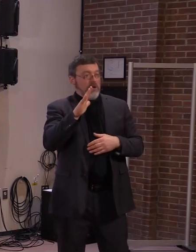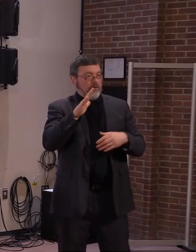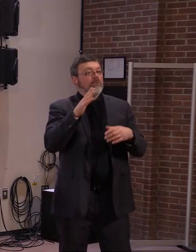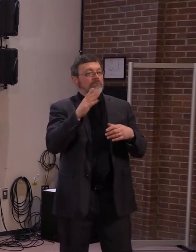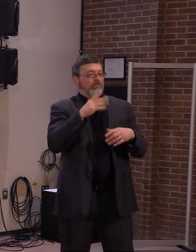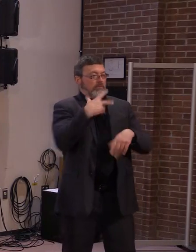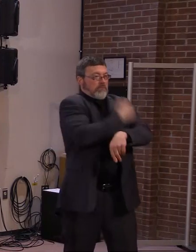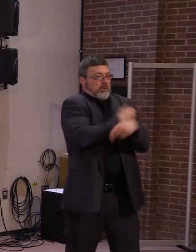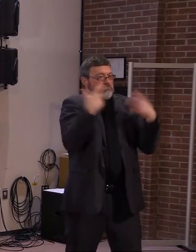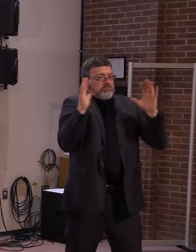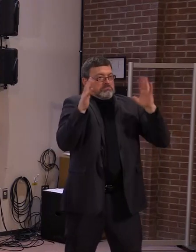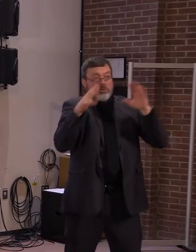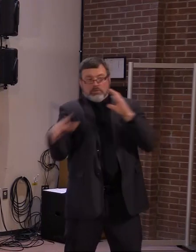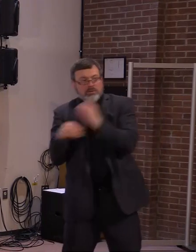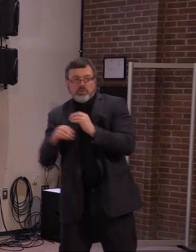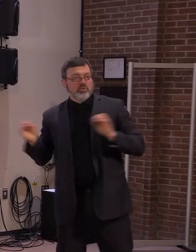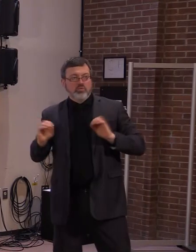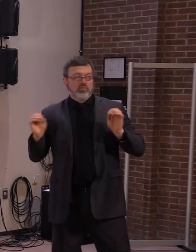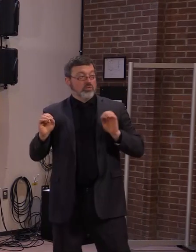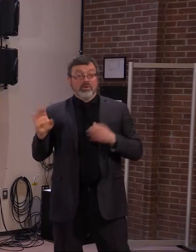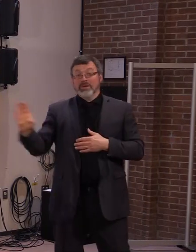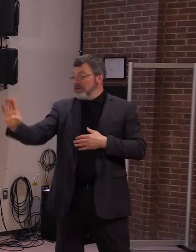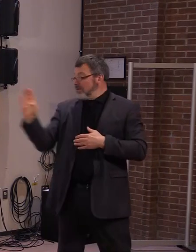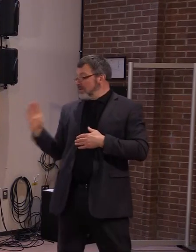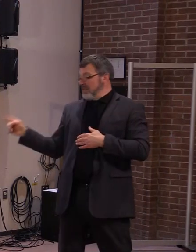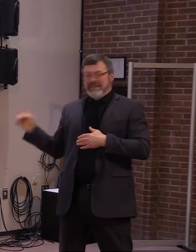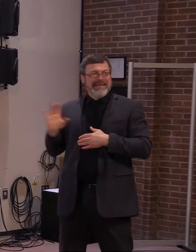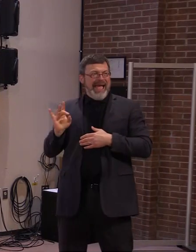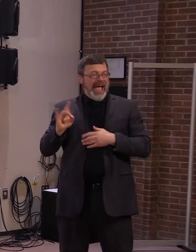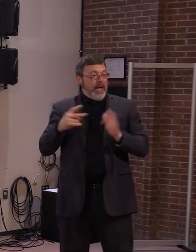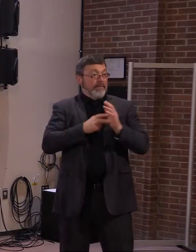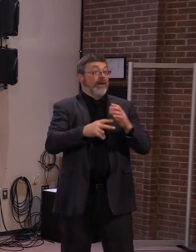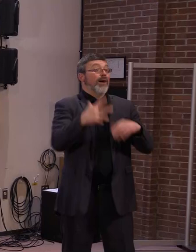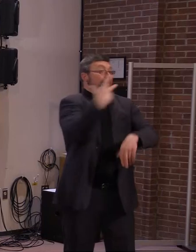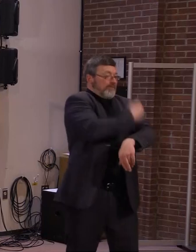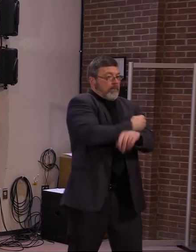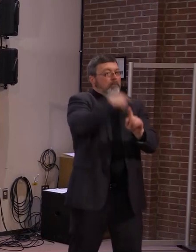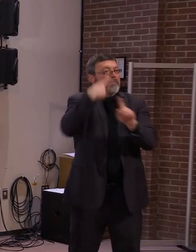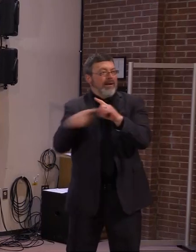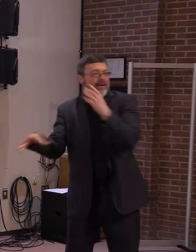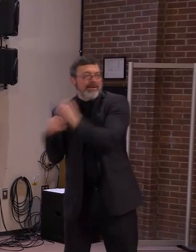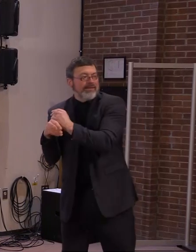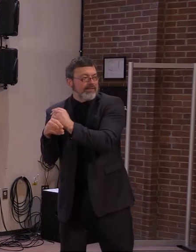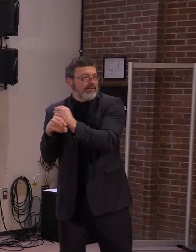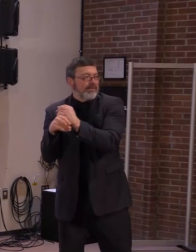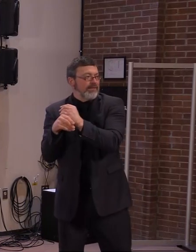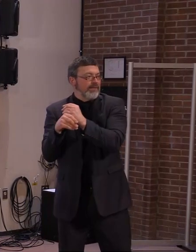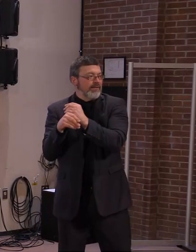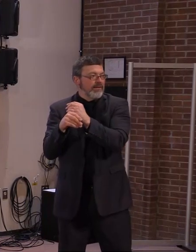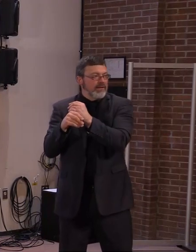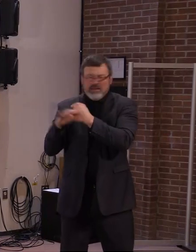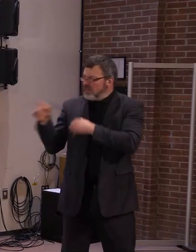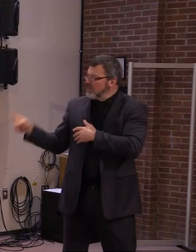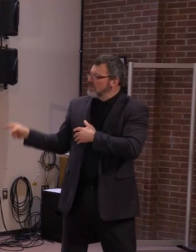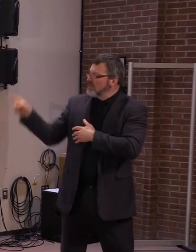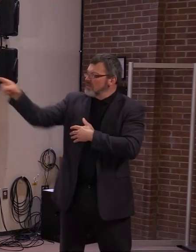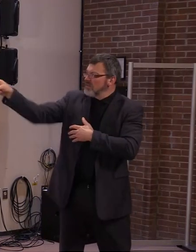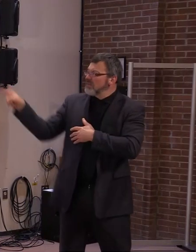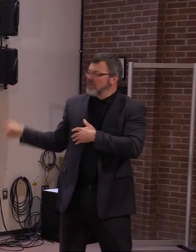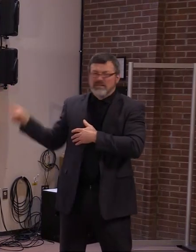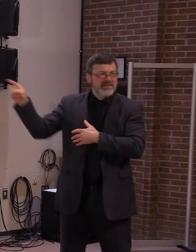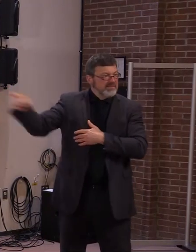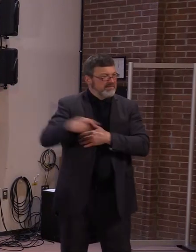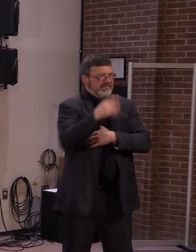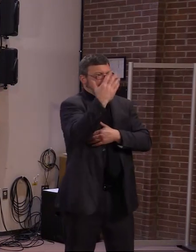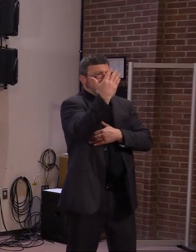15 times difference in those two rates. So if you're not fully vaccinated, you're 15 times more likely to require hospital care than someone